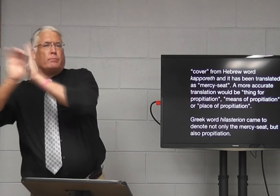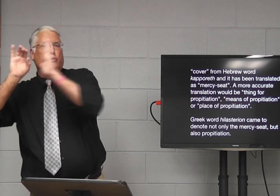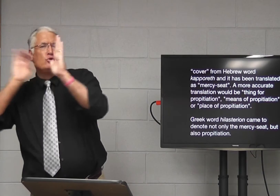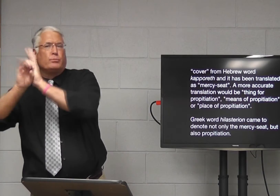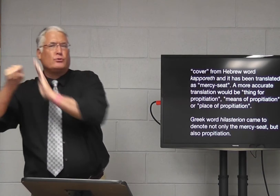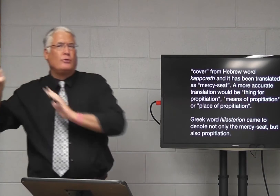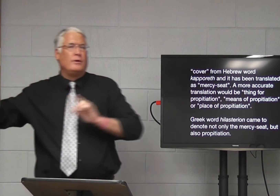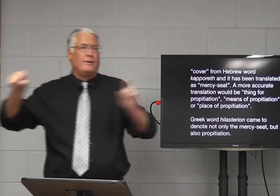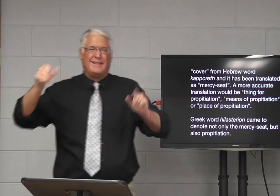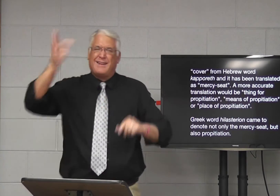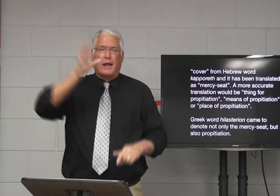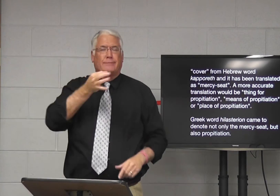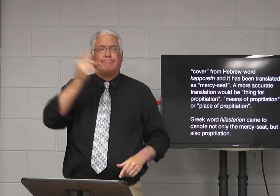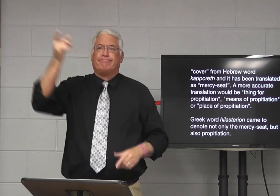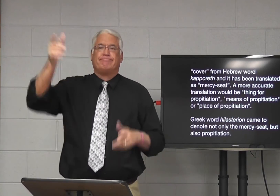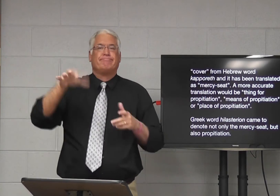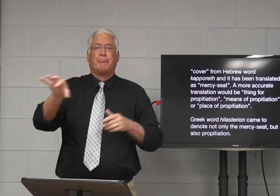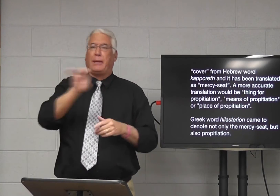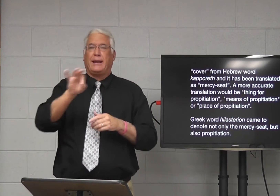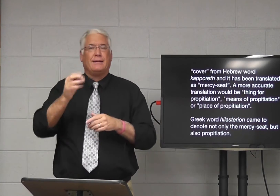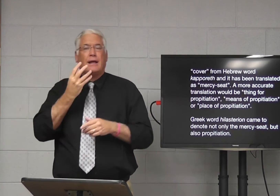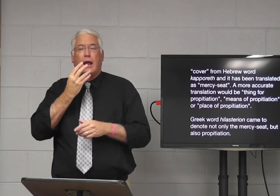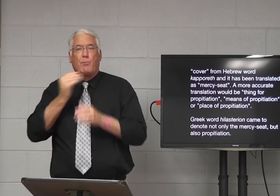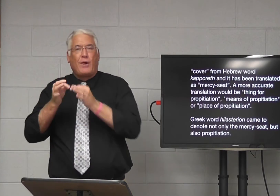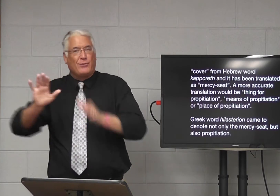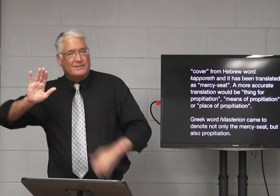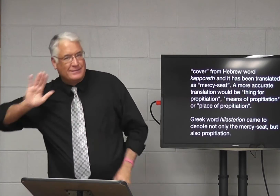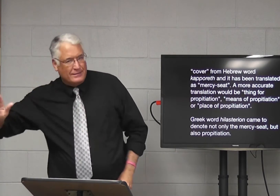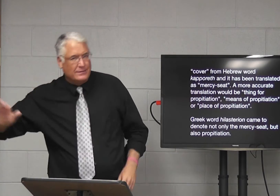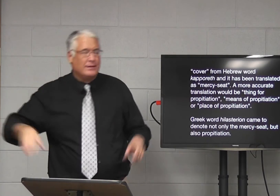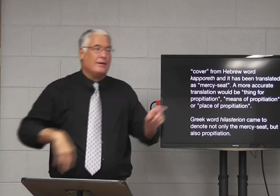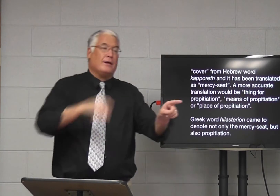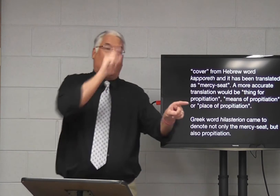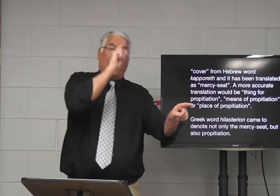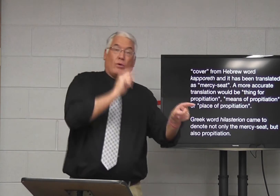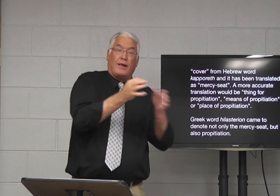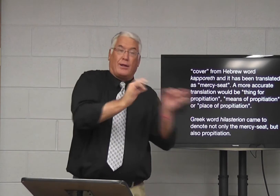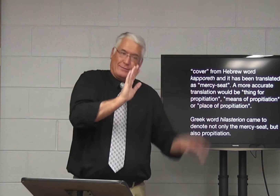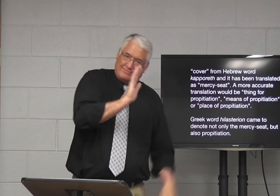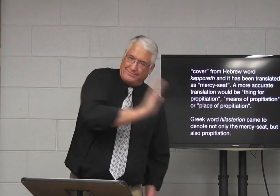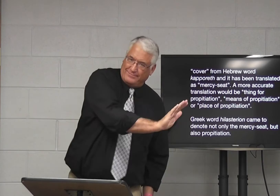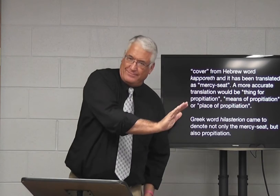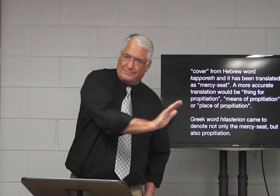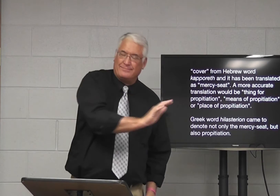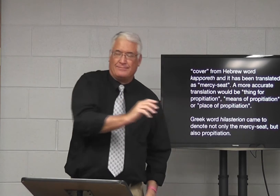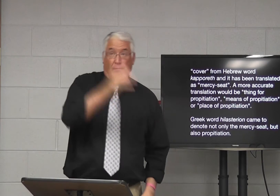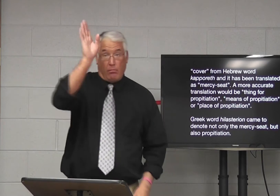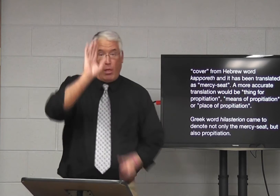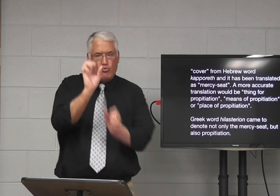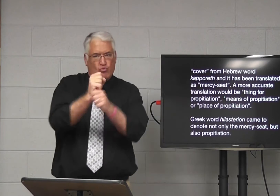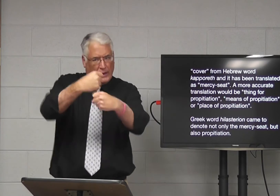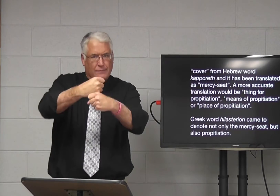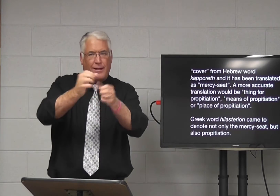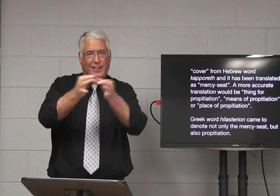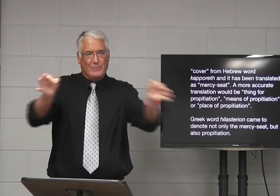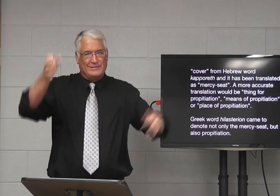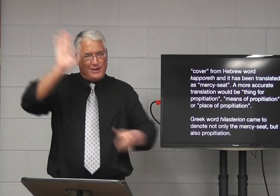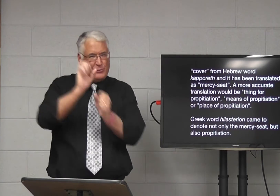Old Testament uses a lot of pictures or picturesque type words. And so the New Testament from